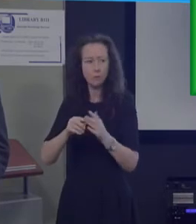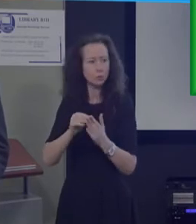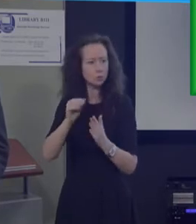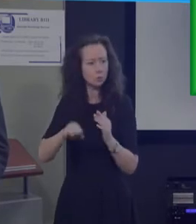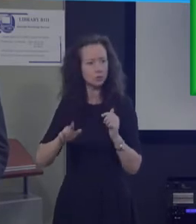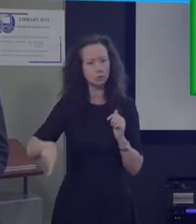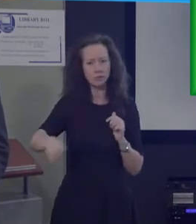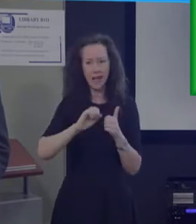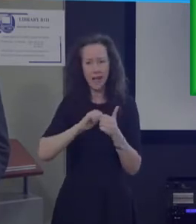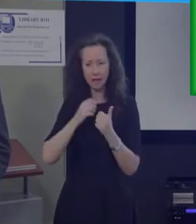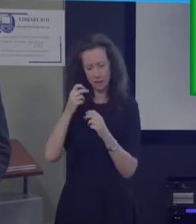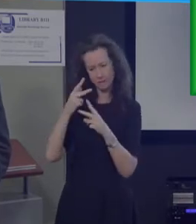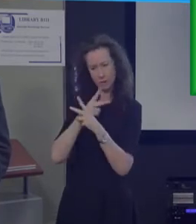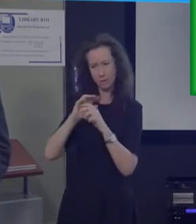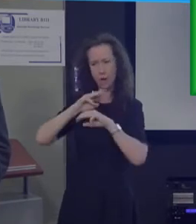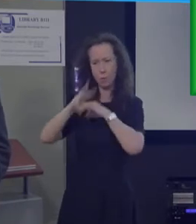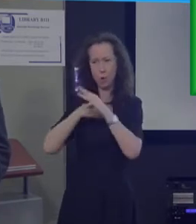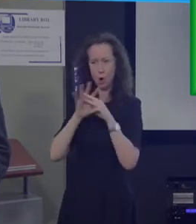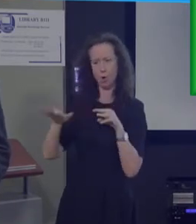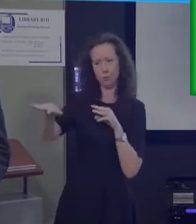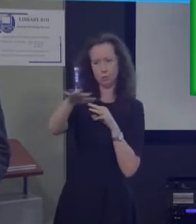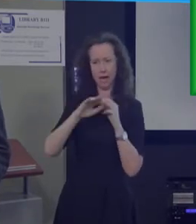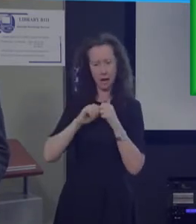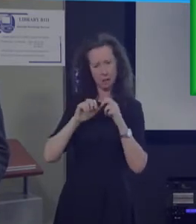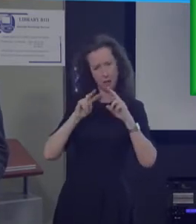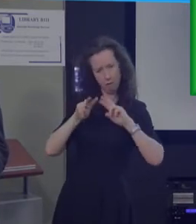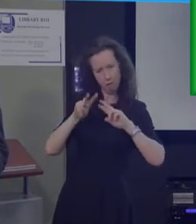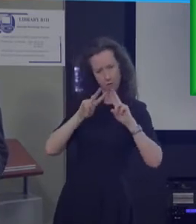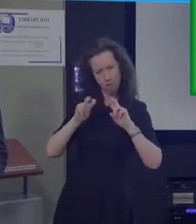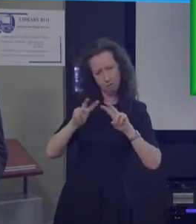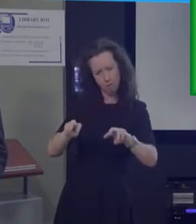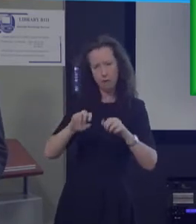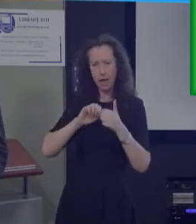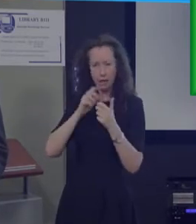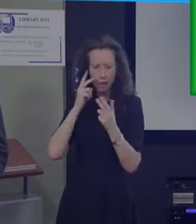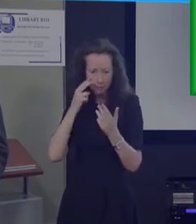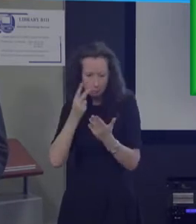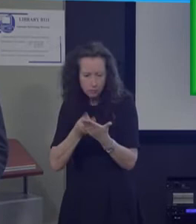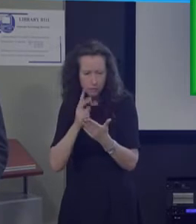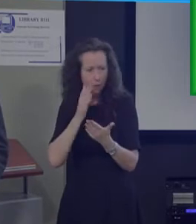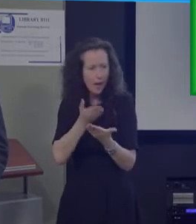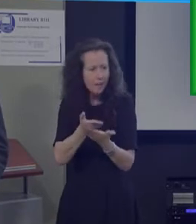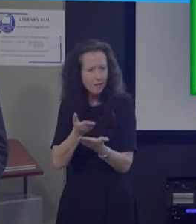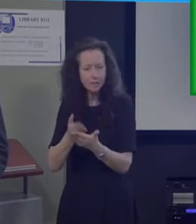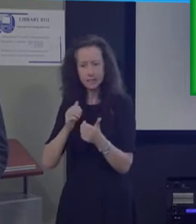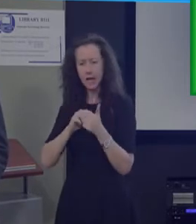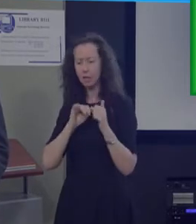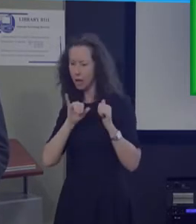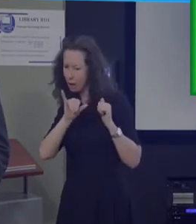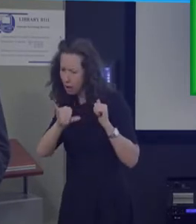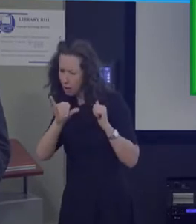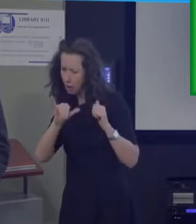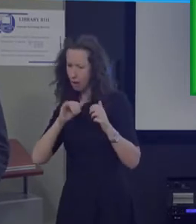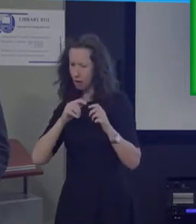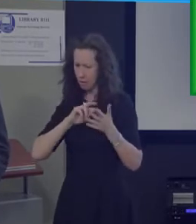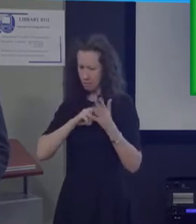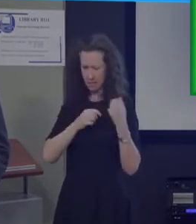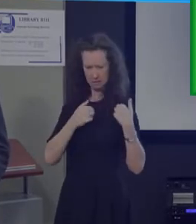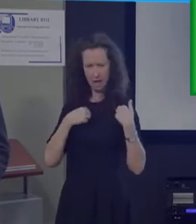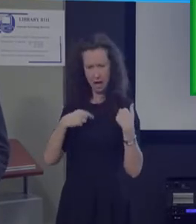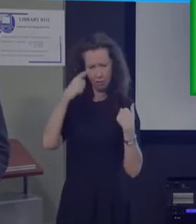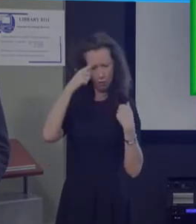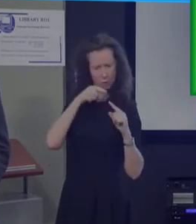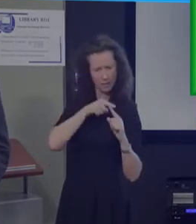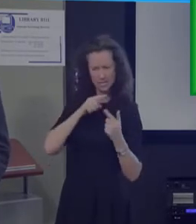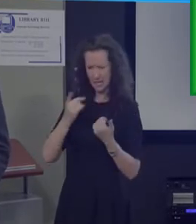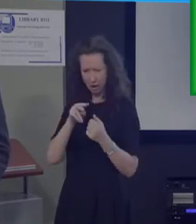formulate theories about the world, and how evidence impacts whether they revise their theories or stick to them or make modifications in